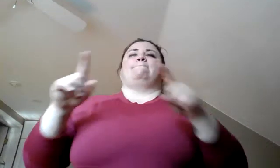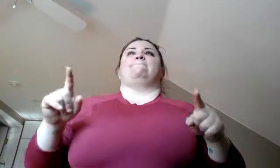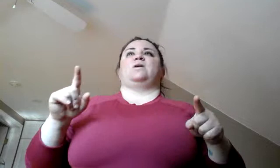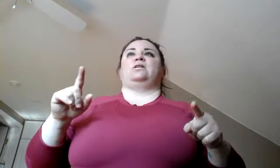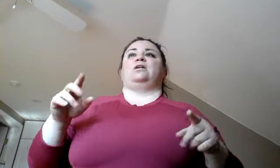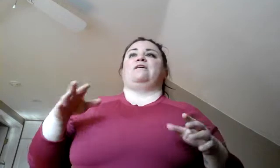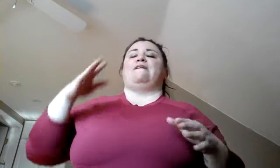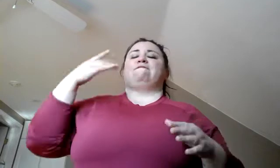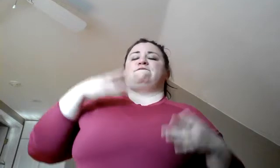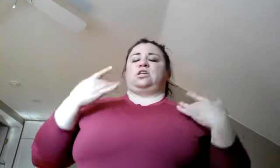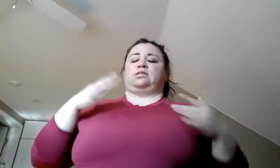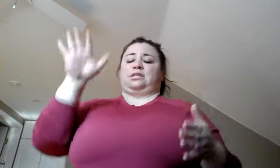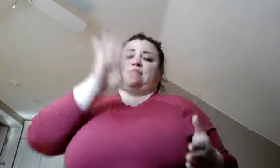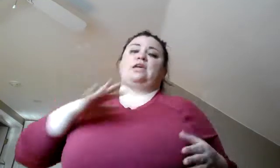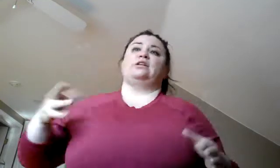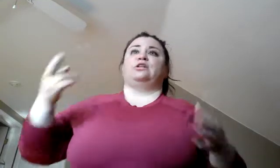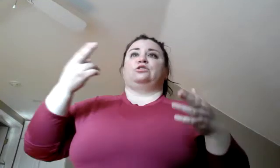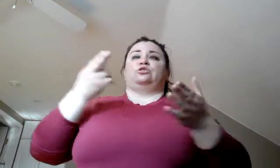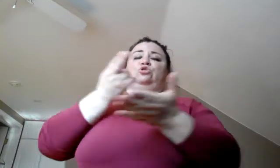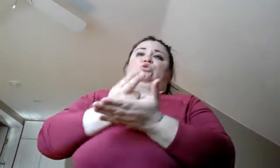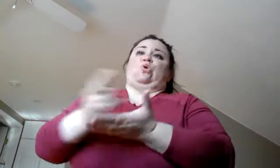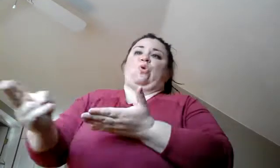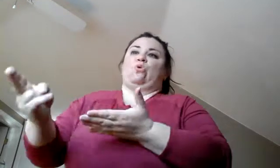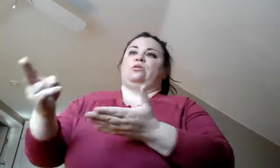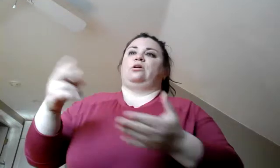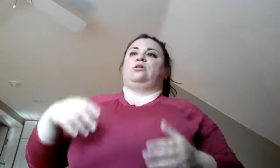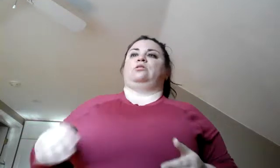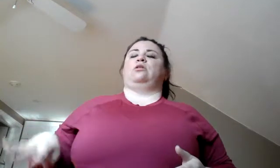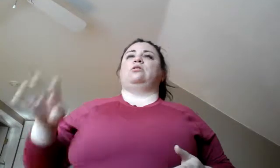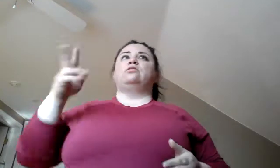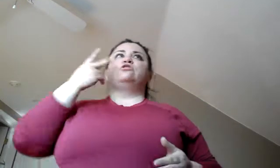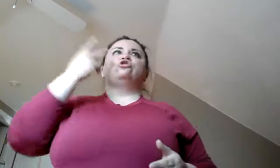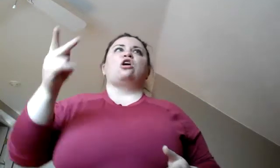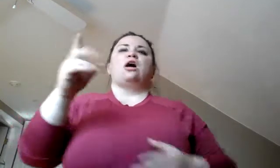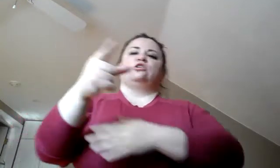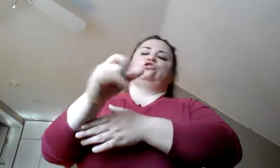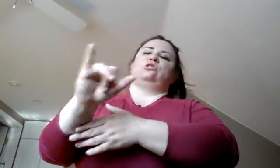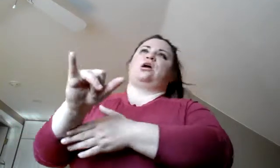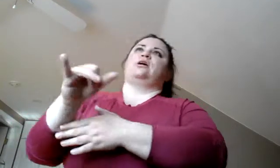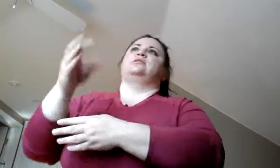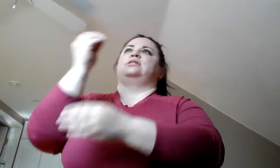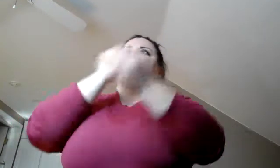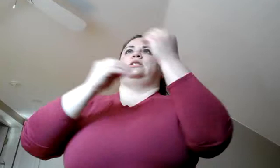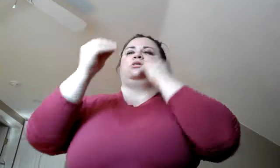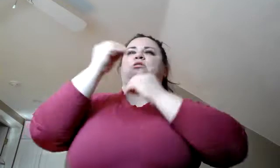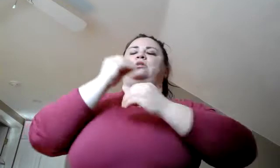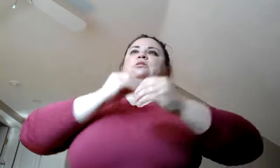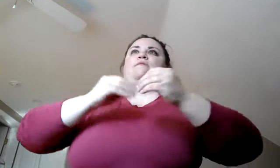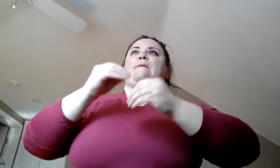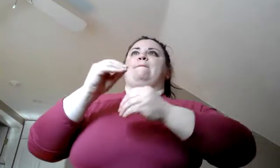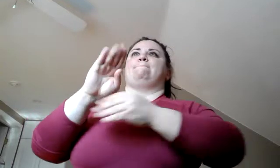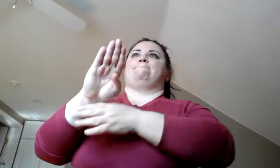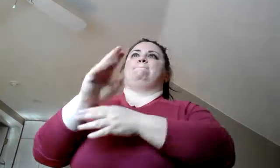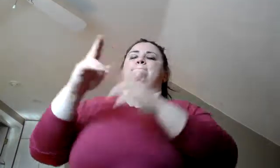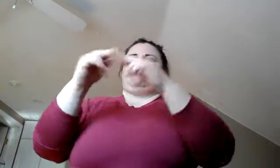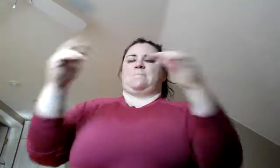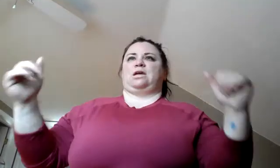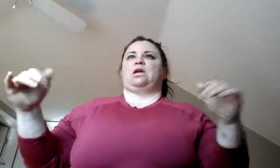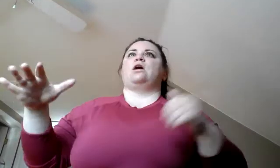I would imagine that him seeing GIs, drinking beer and eating bacon and peeing in the sands of Mecca, probably pissed him off. And